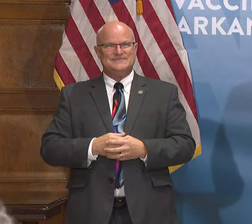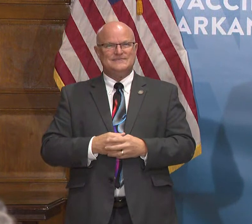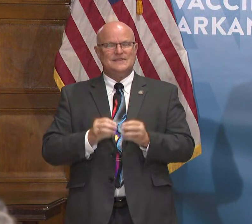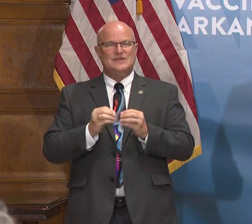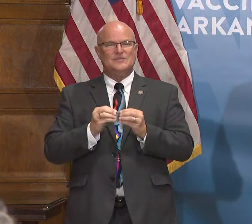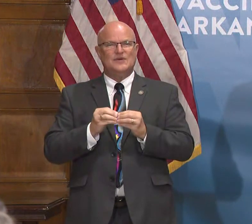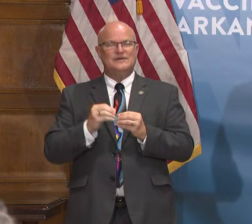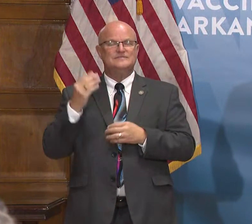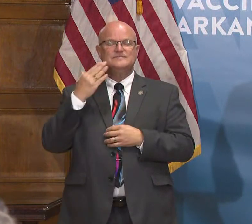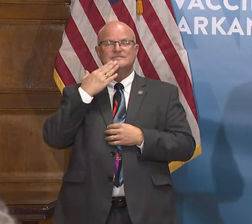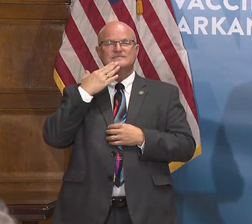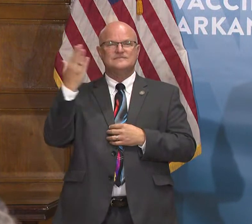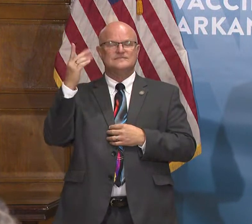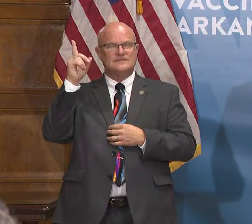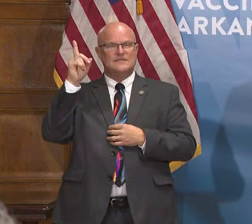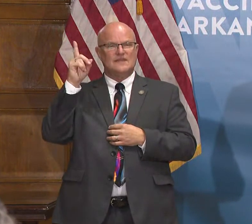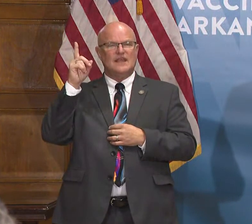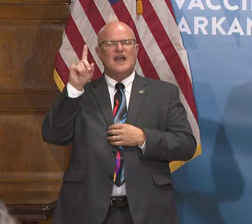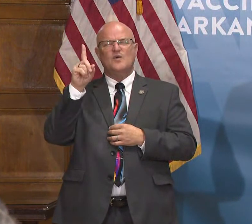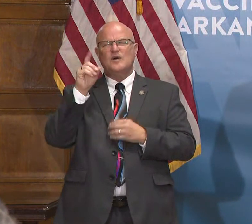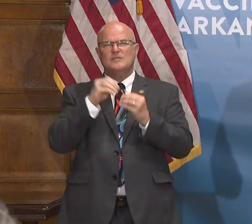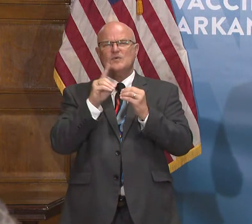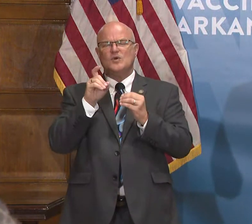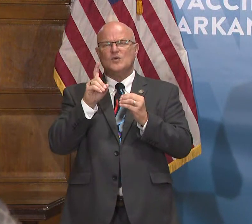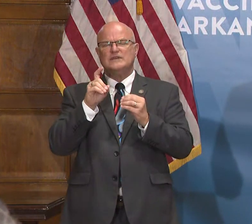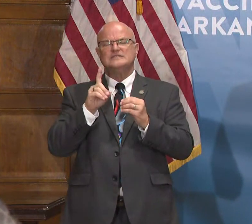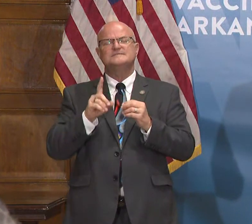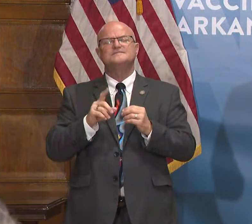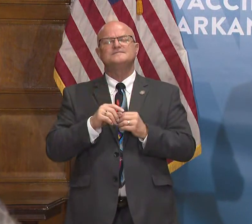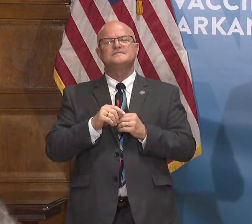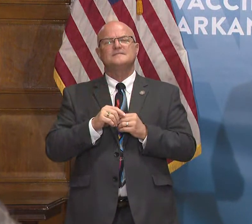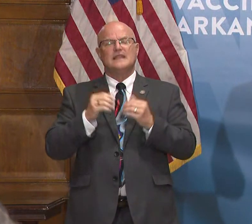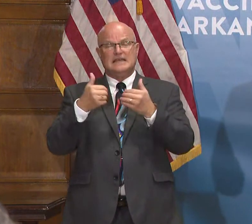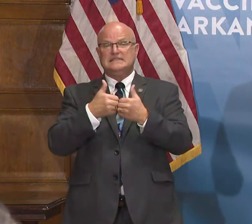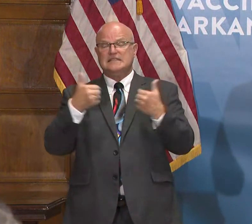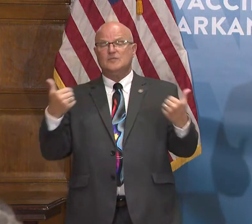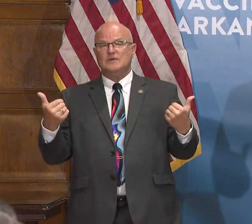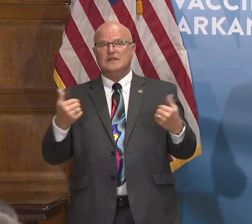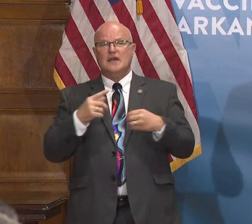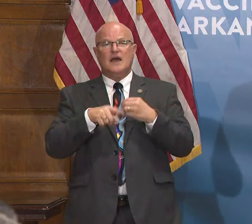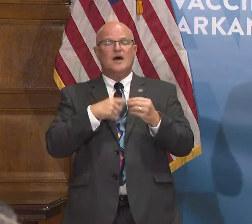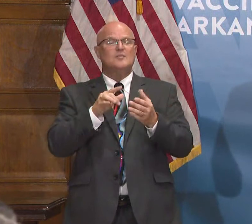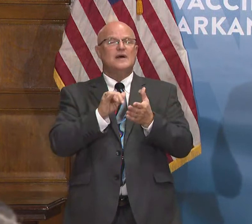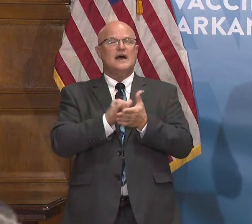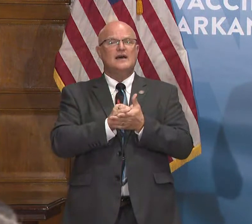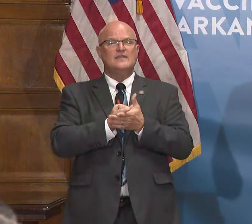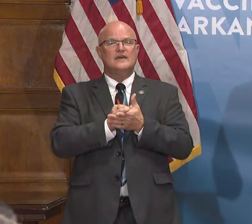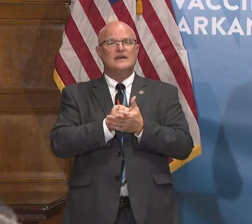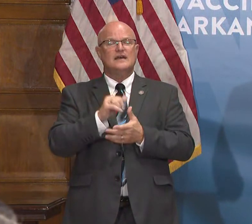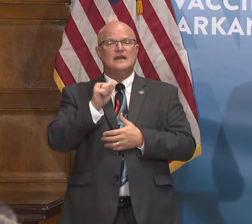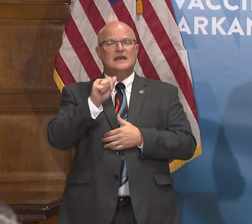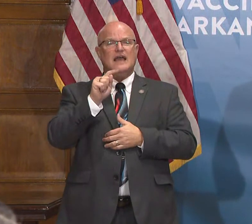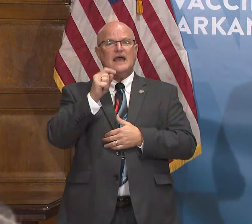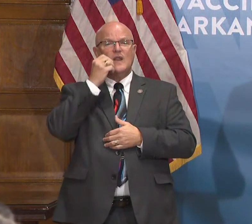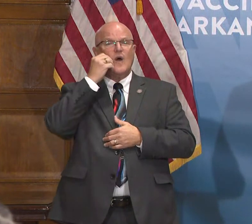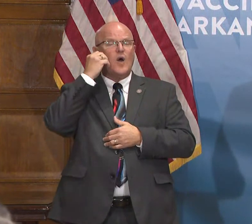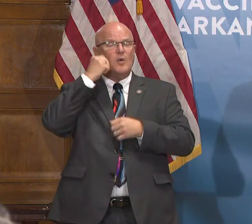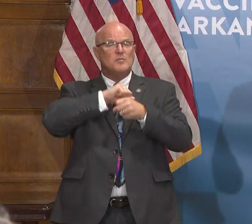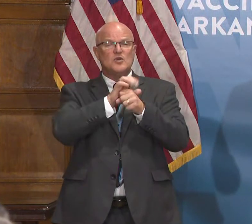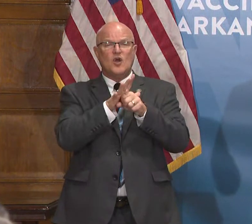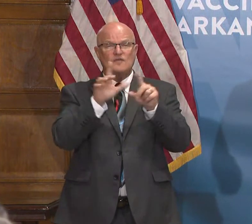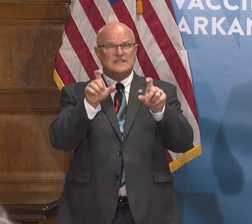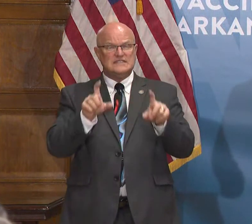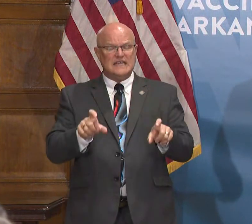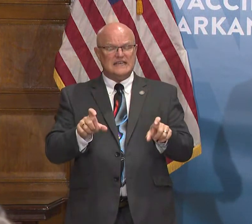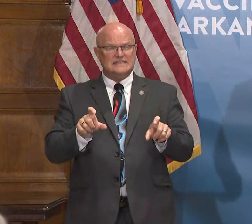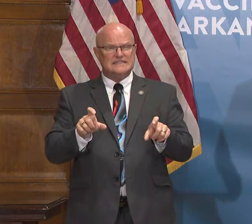Anything else? Thank you. And then I did have another question, separate, about the at-home COVID test. So